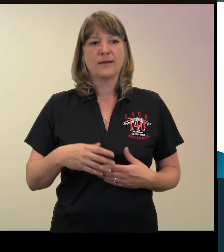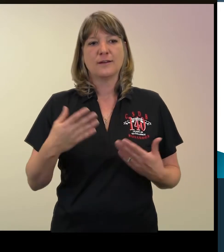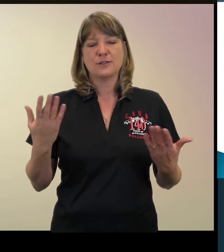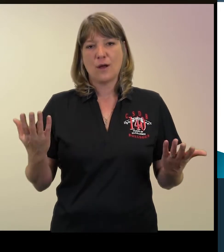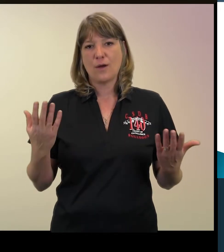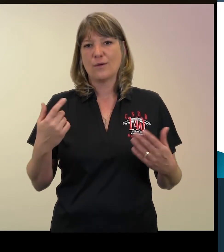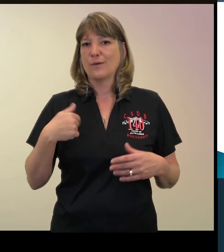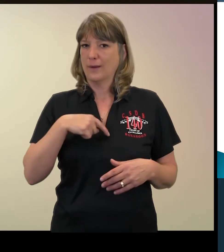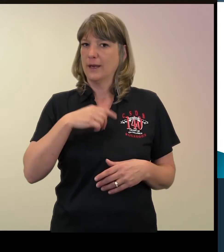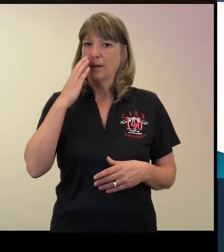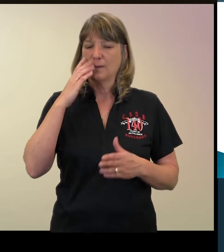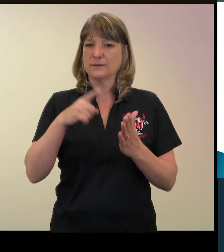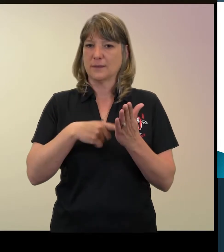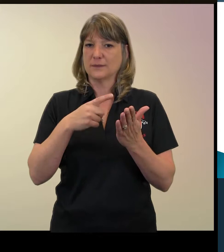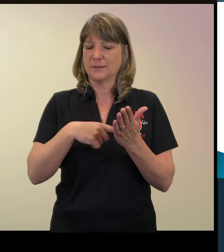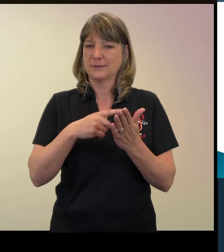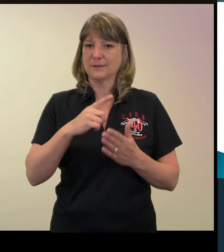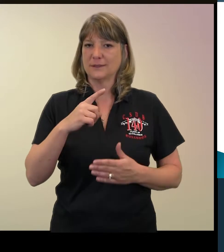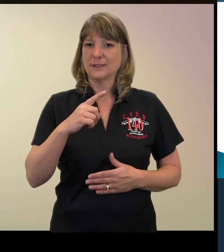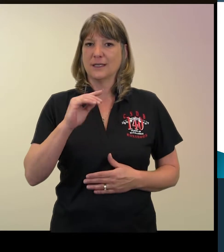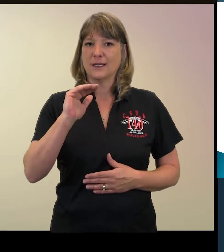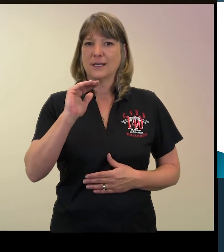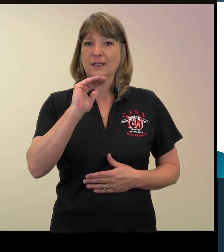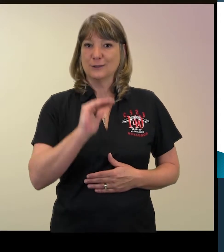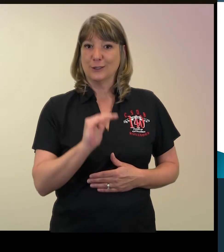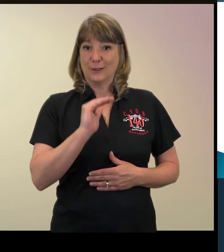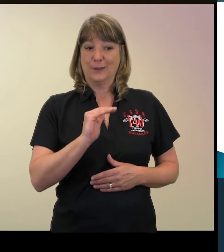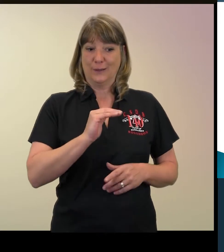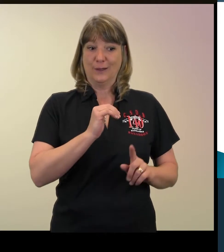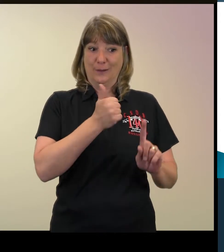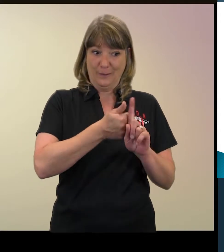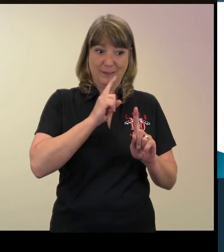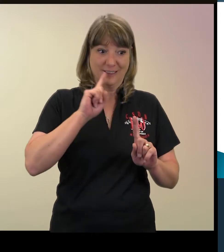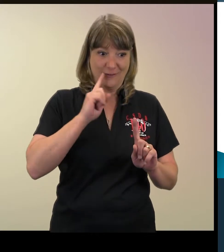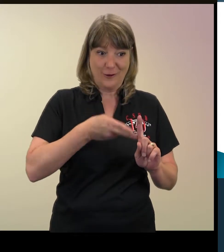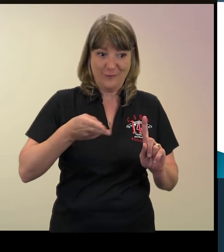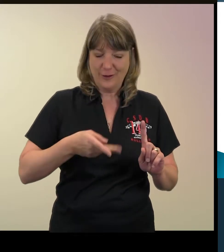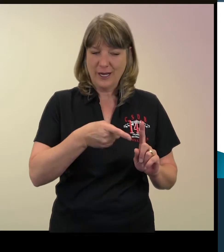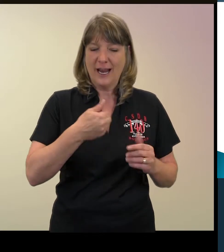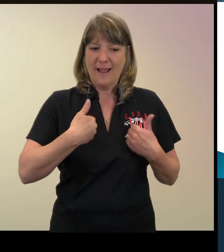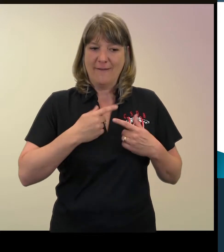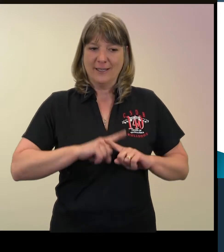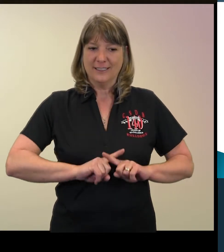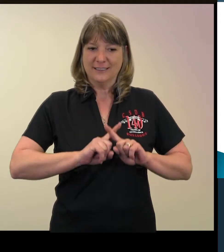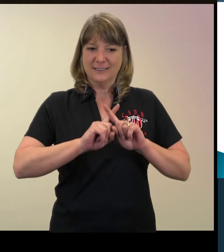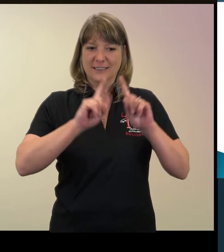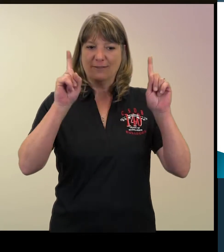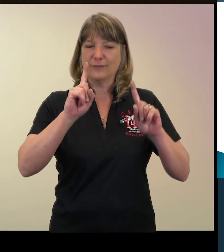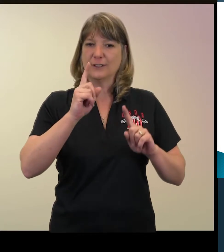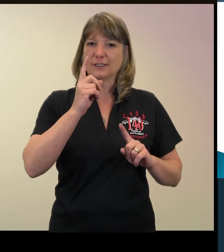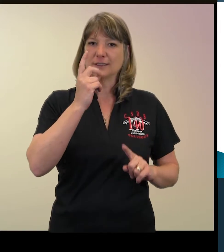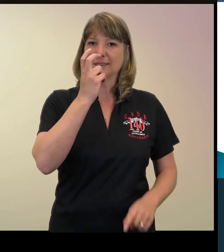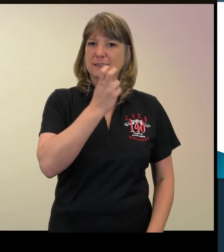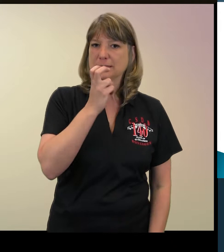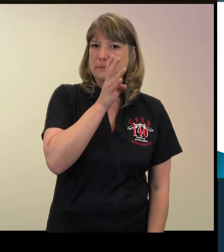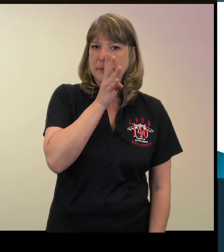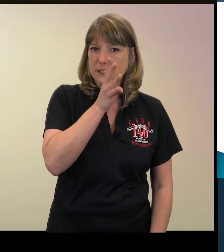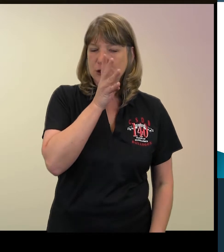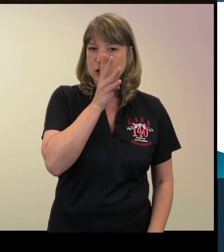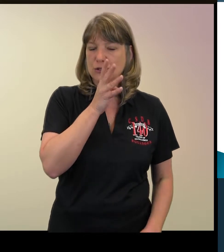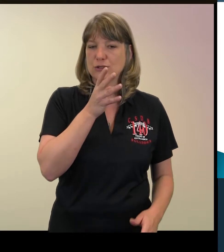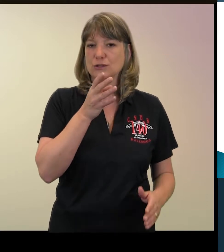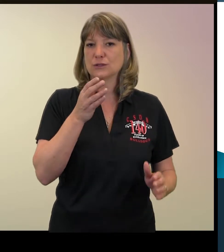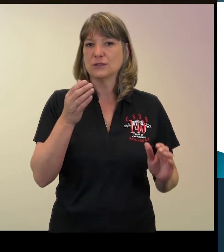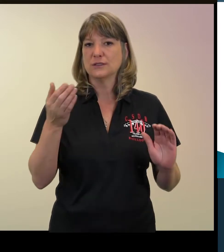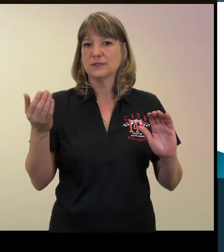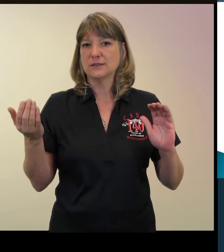verbalizations. So we know that sometimes children who are deaf and hard of hearing have a different speech that